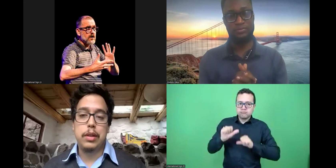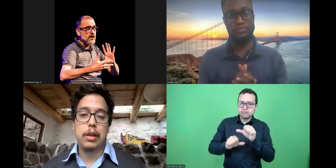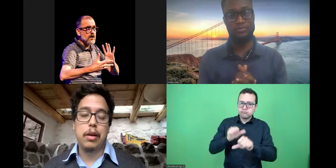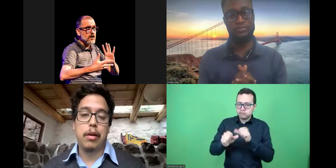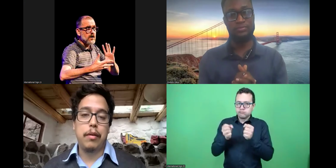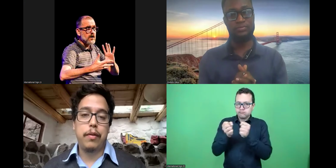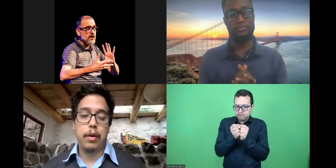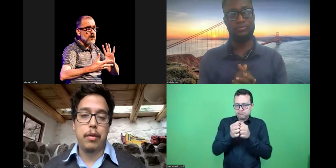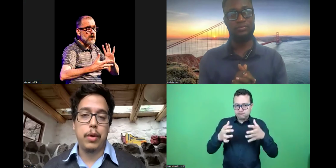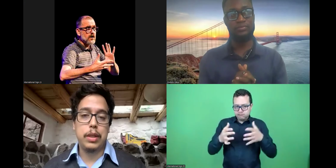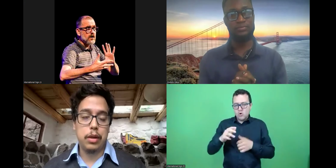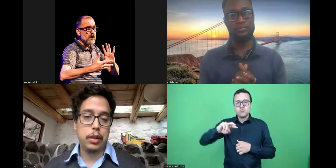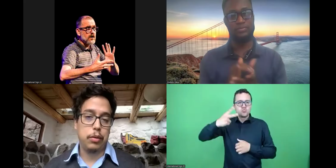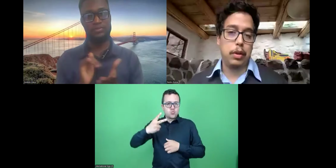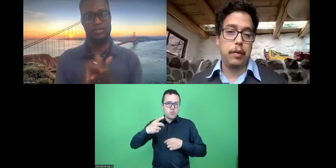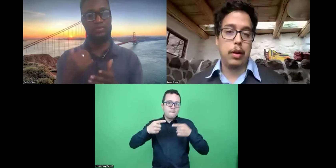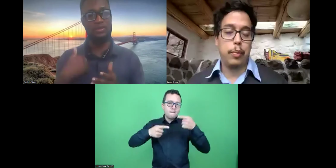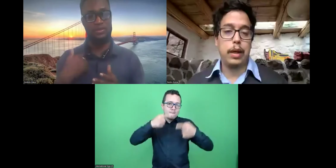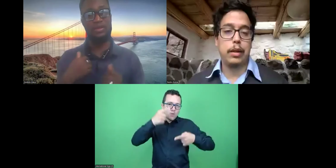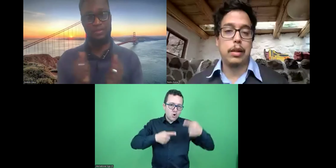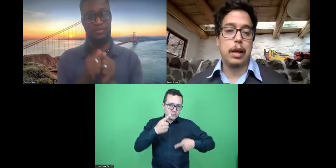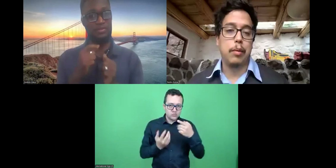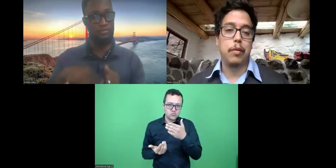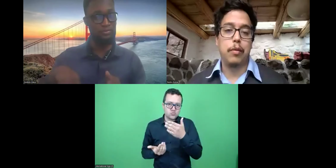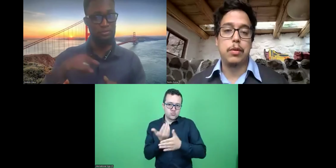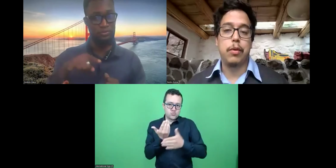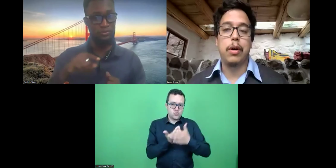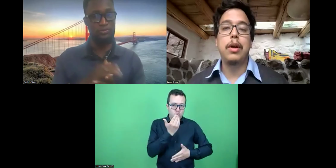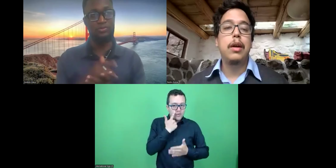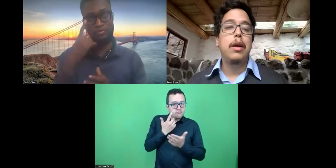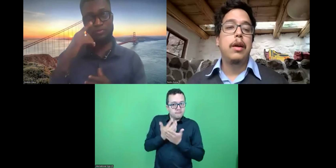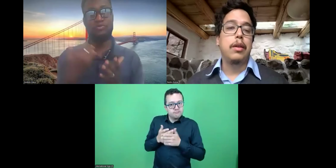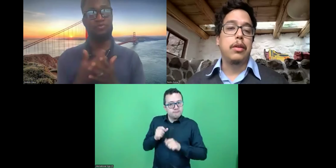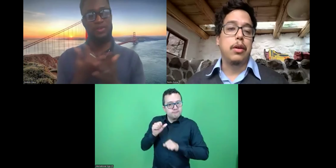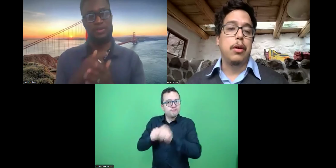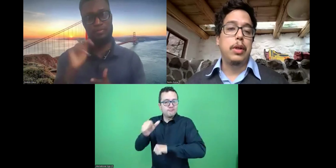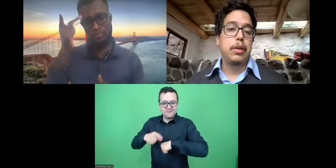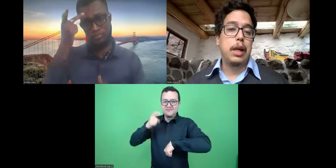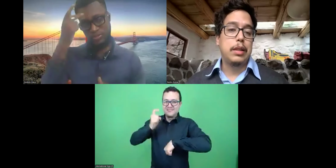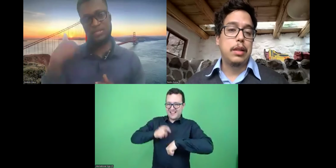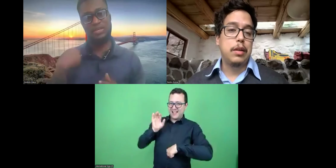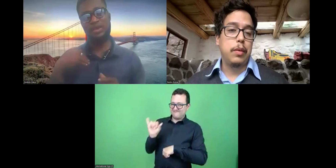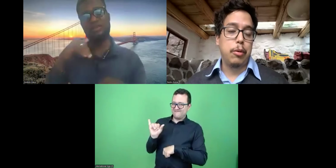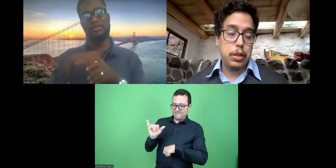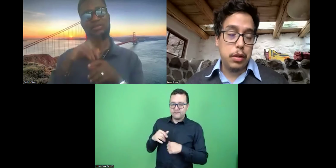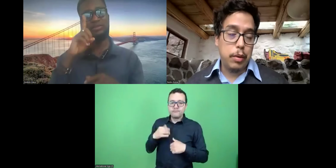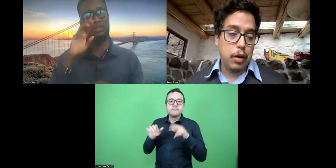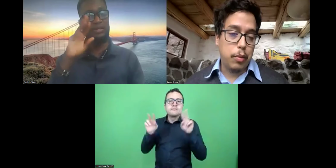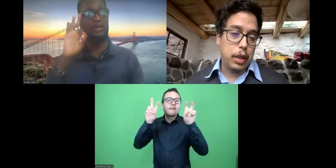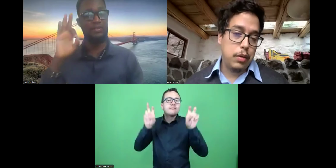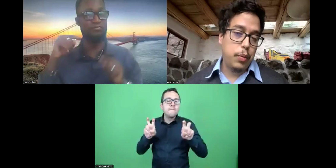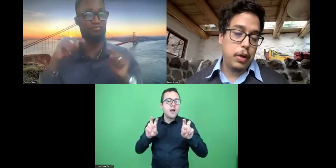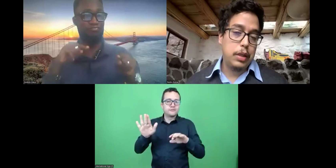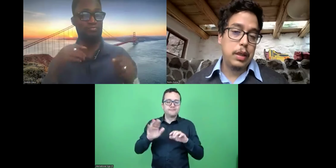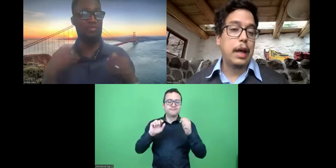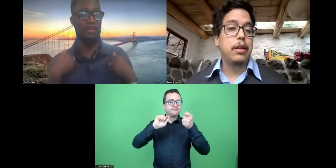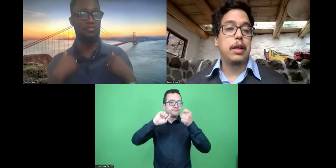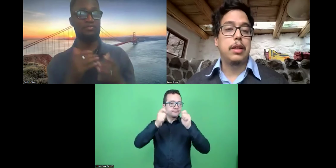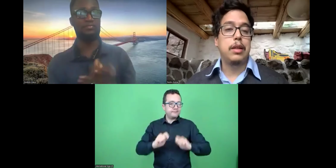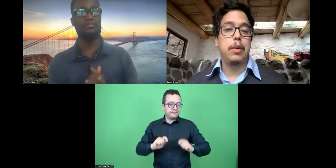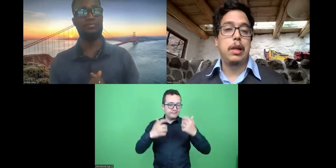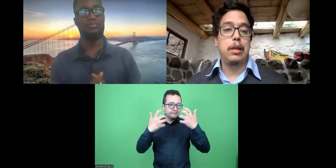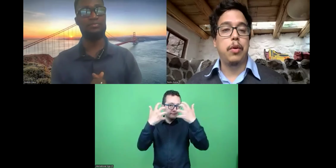policies that DRF was starting to develop at that time, which were the reasonable accommodation policy